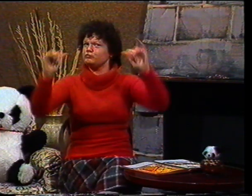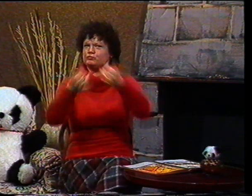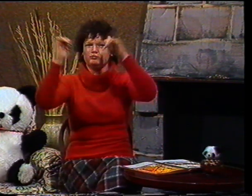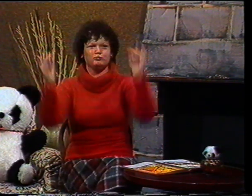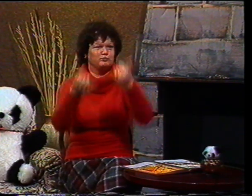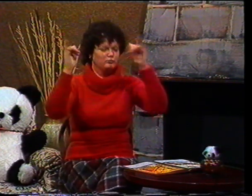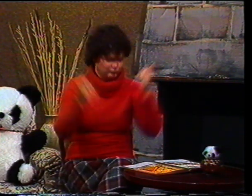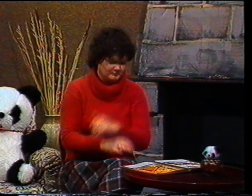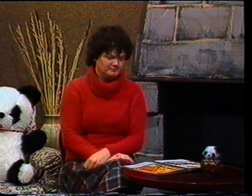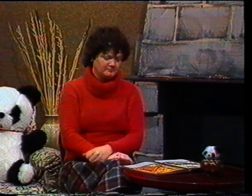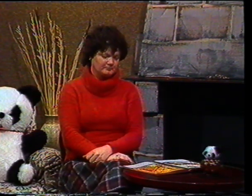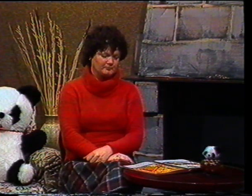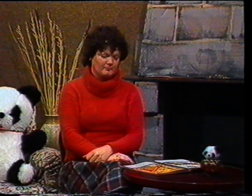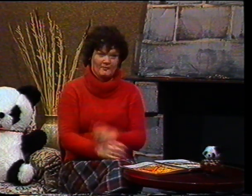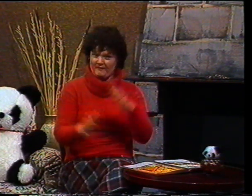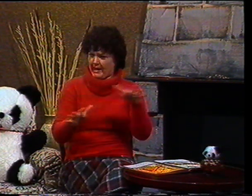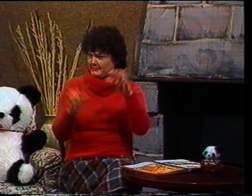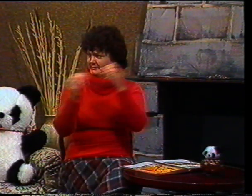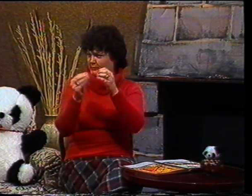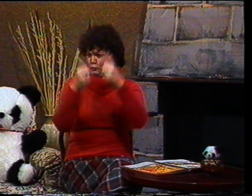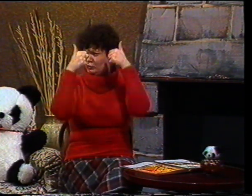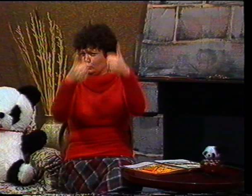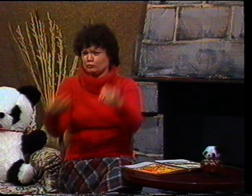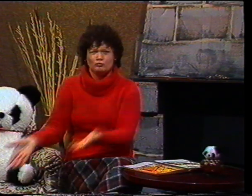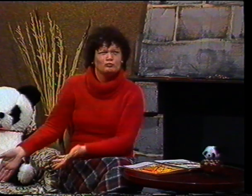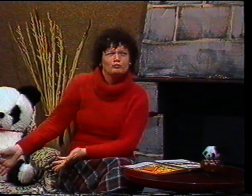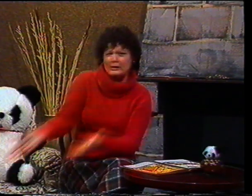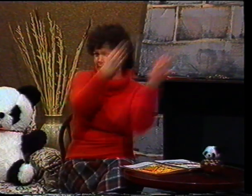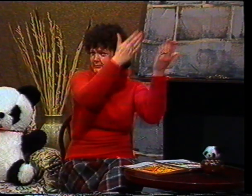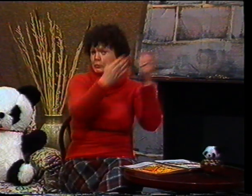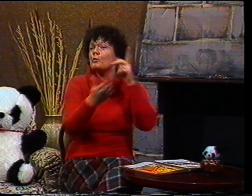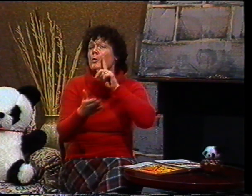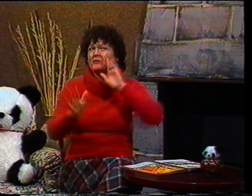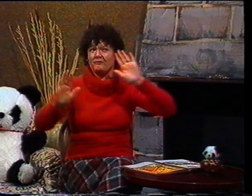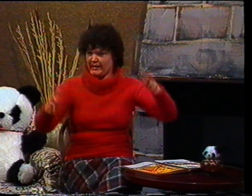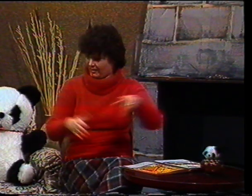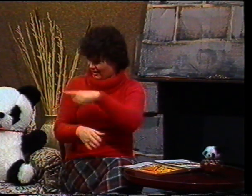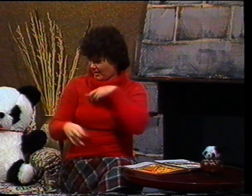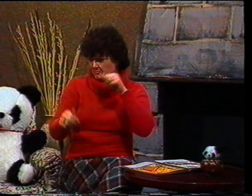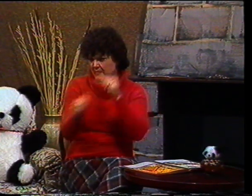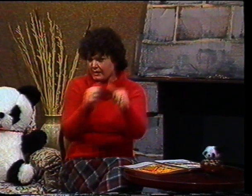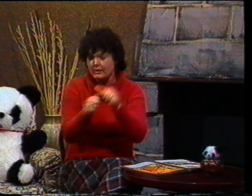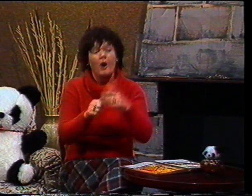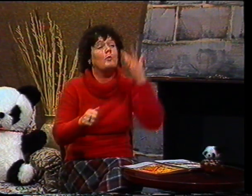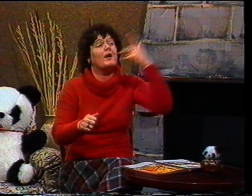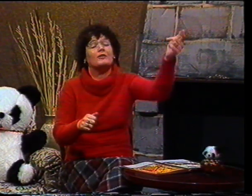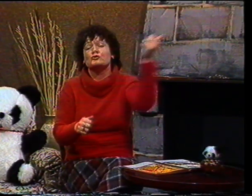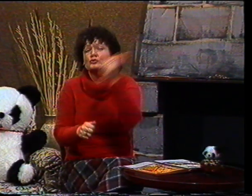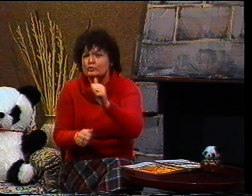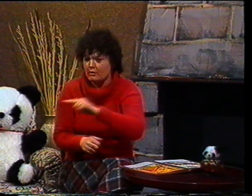they just enjoyed themselves. And the family said, "Good riddance. With the old woman not here, it's much better for us.